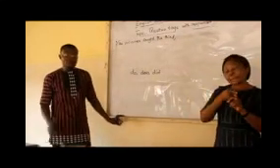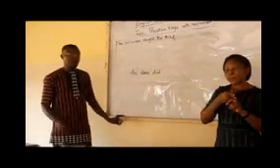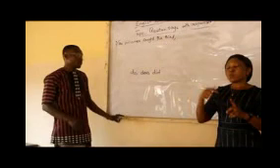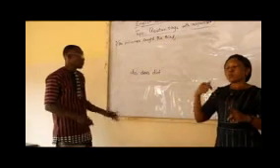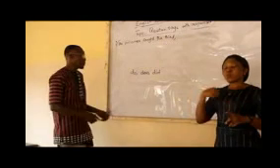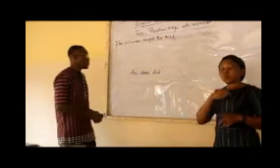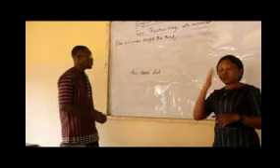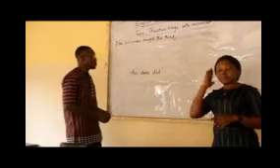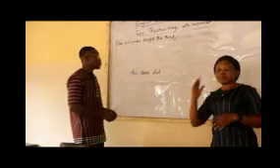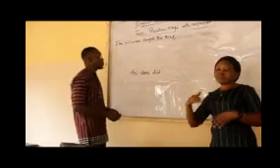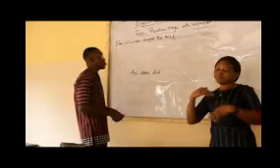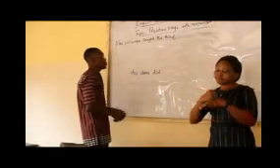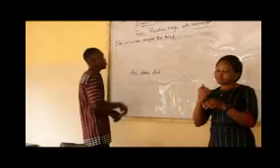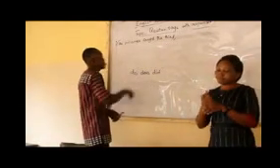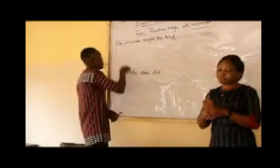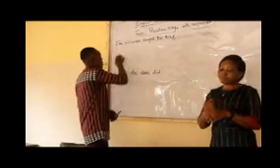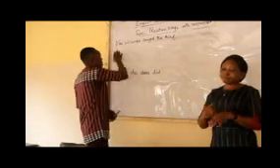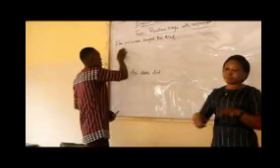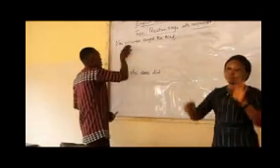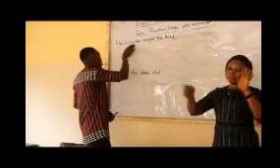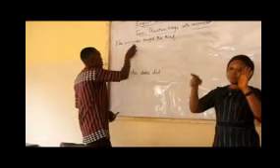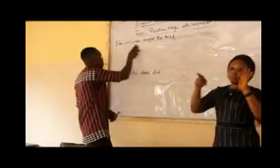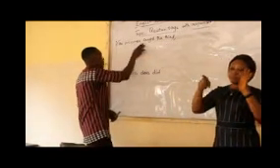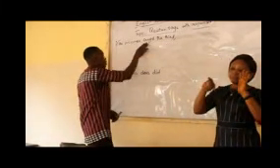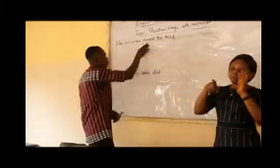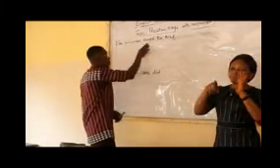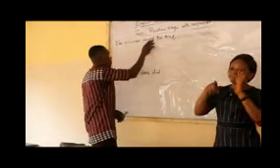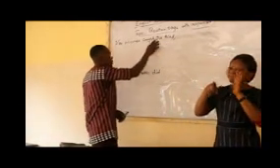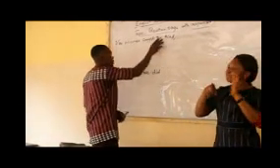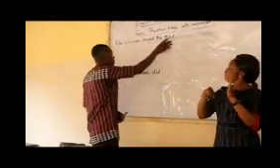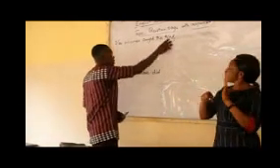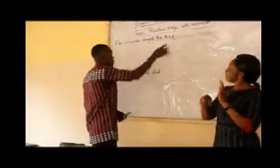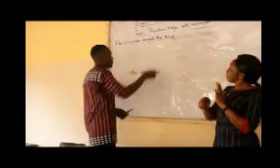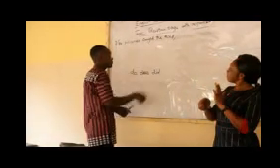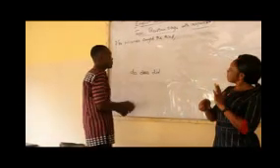now? So what do we do? The policeman